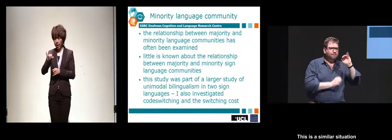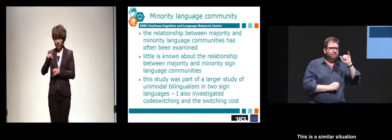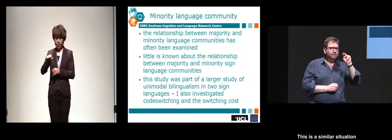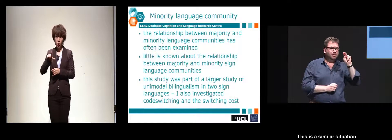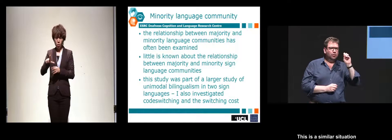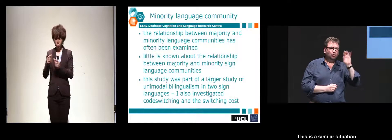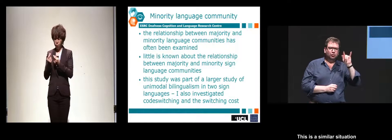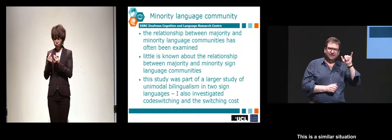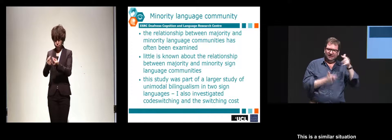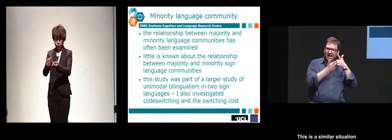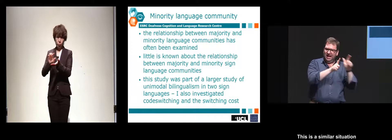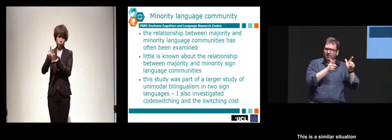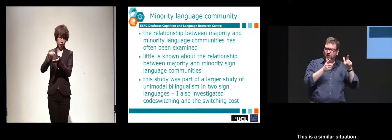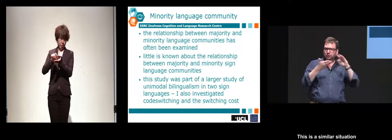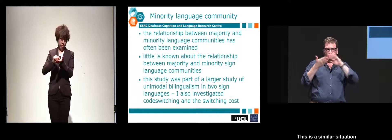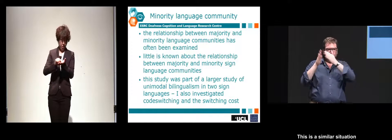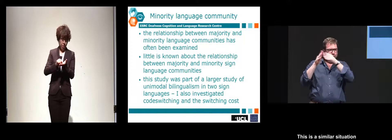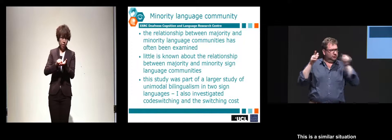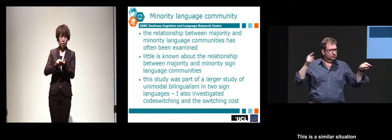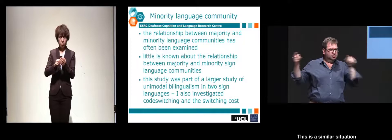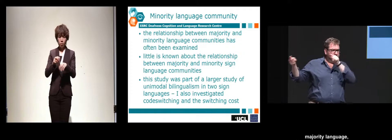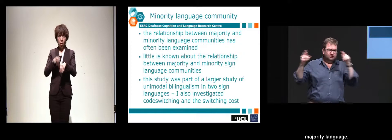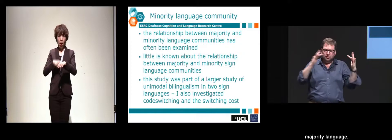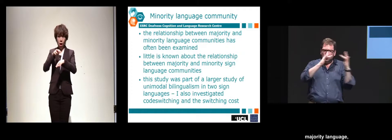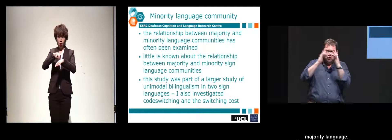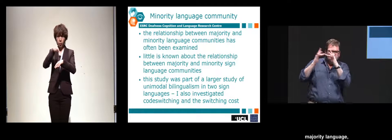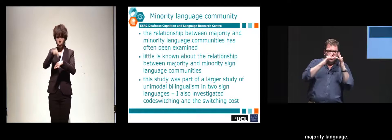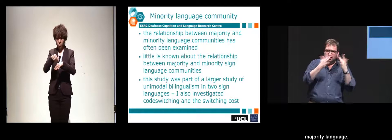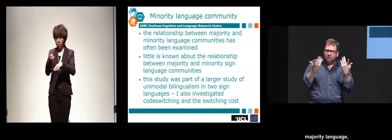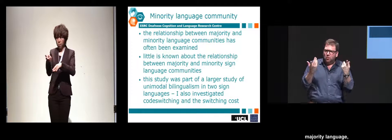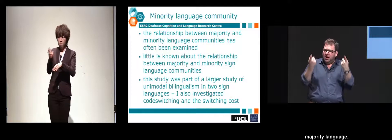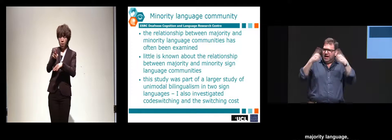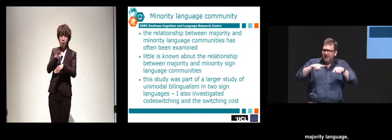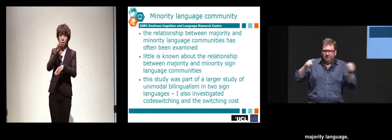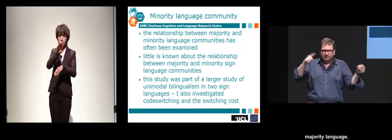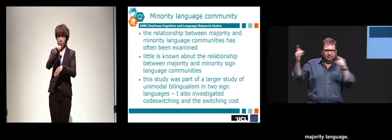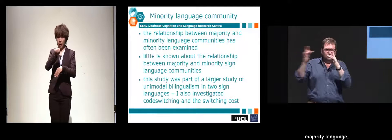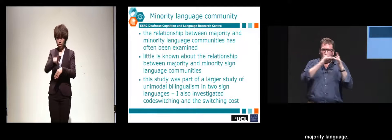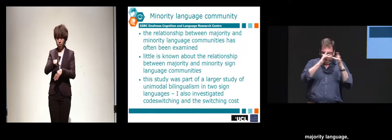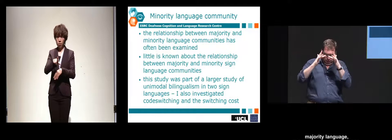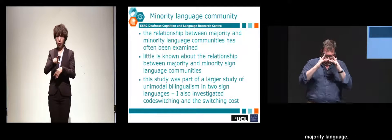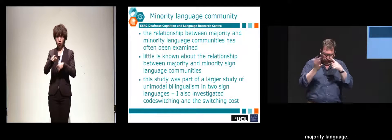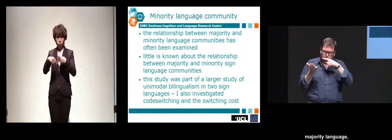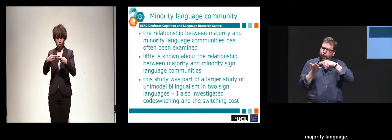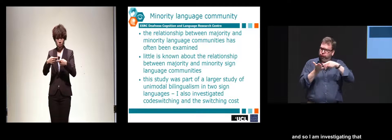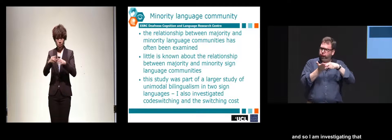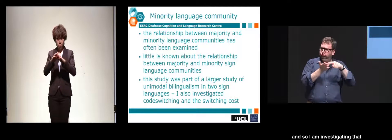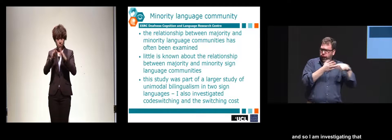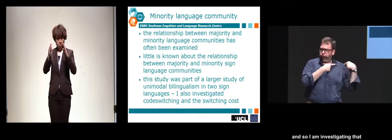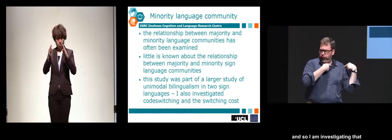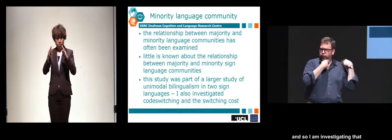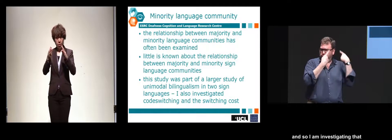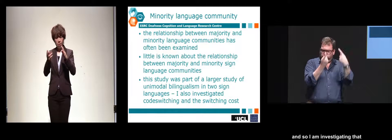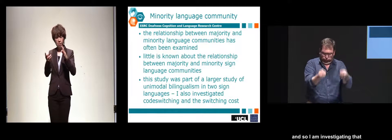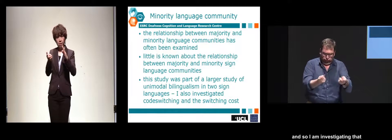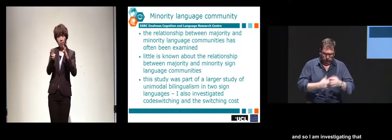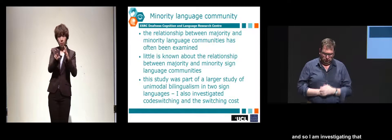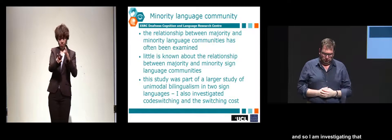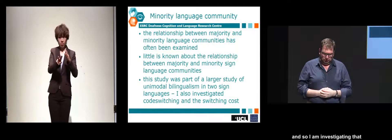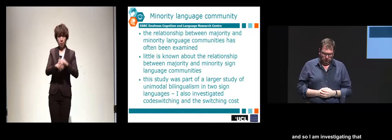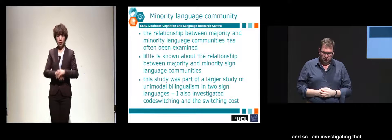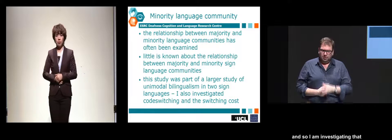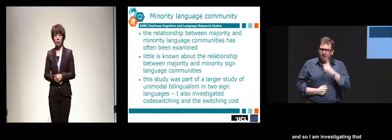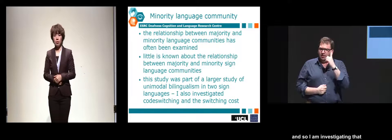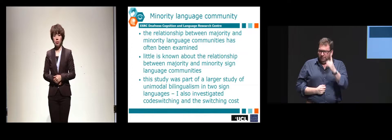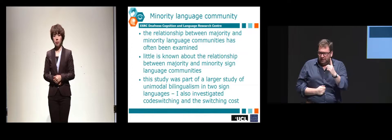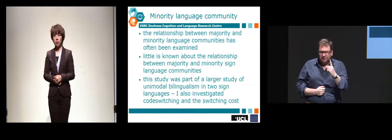So this is a similar situation to spoken language, majority language, minority language situations. And so I'm investigating that same